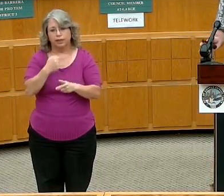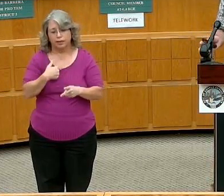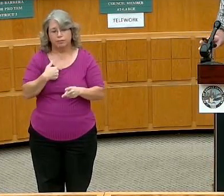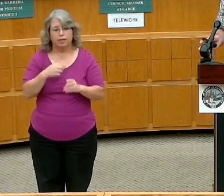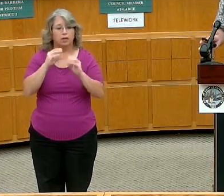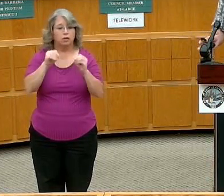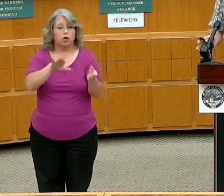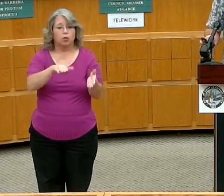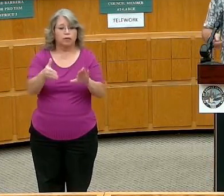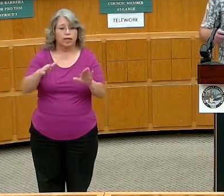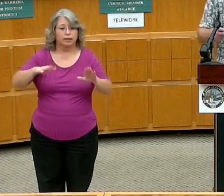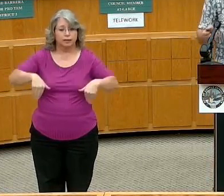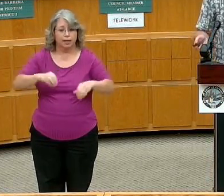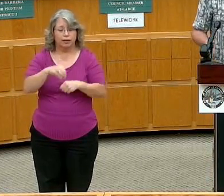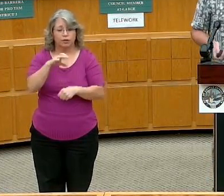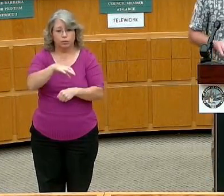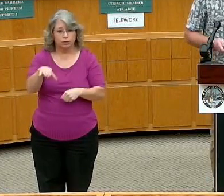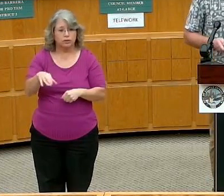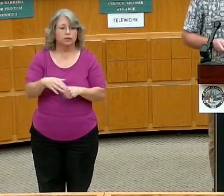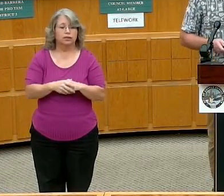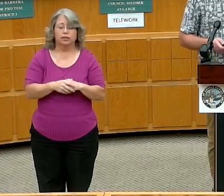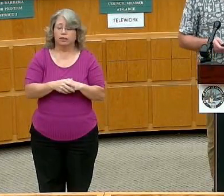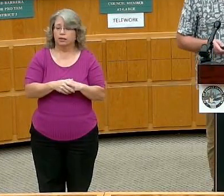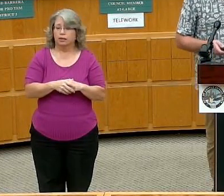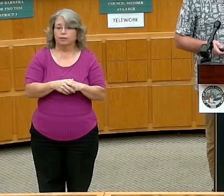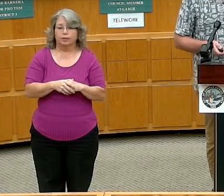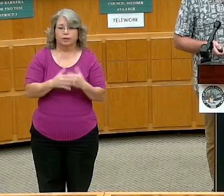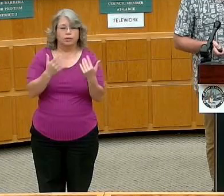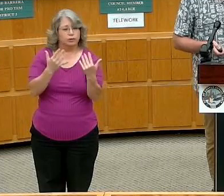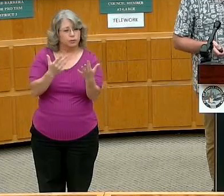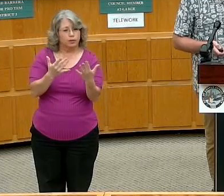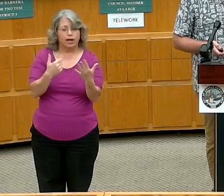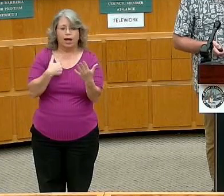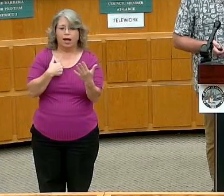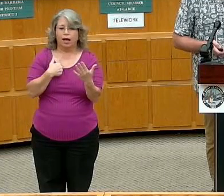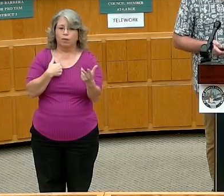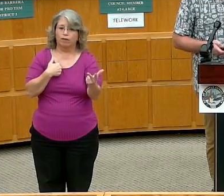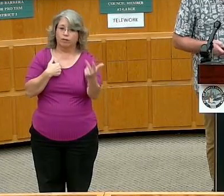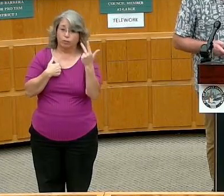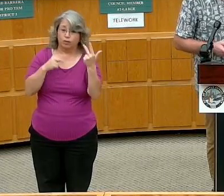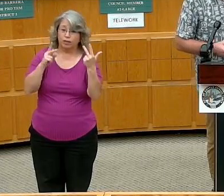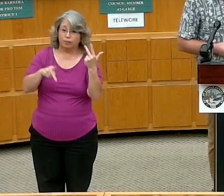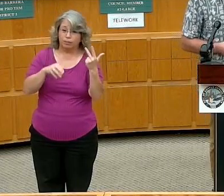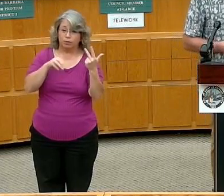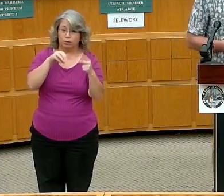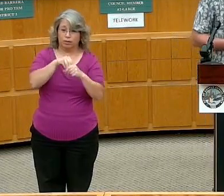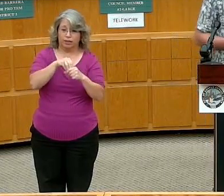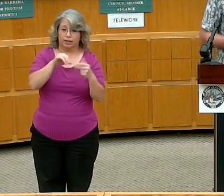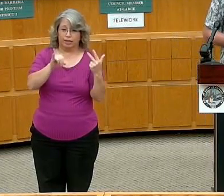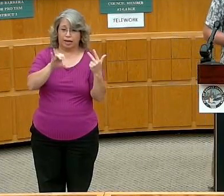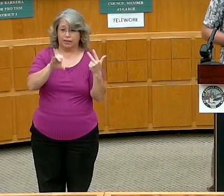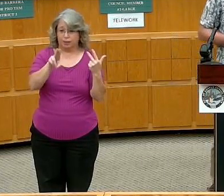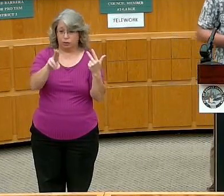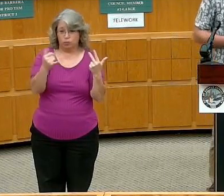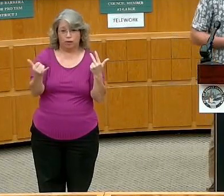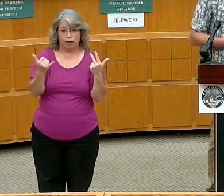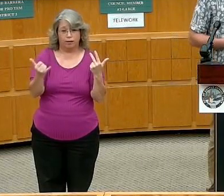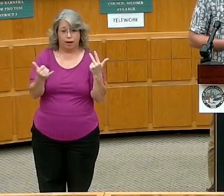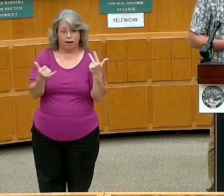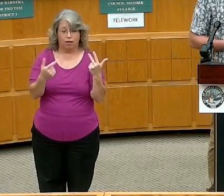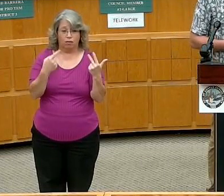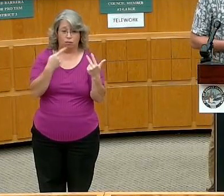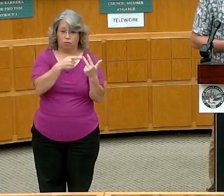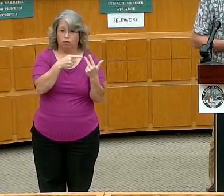all the statistics, all the statistical tables. There's 3 people in the ICU that are there for